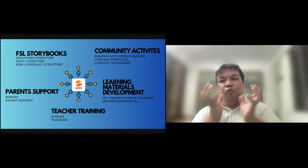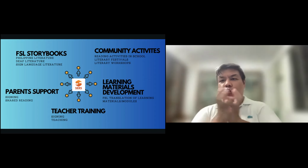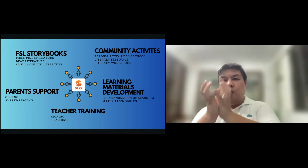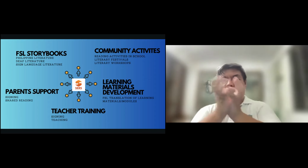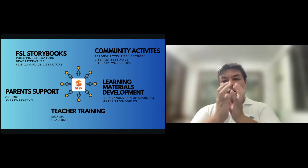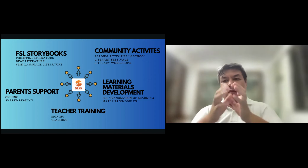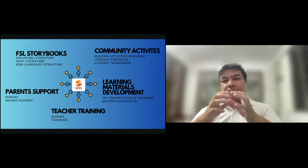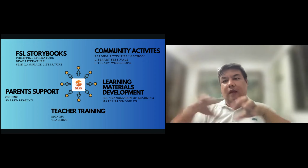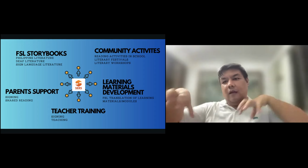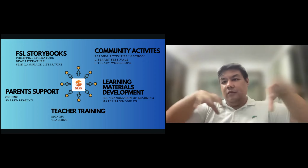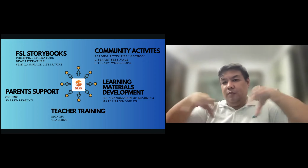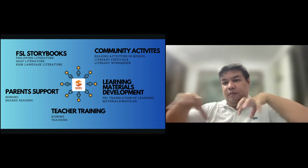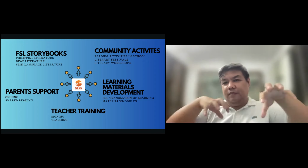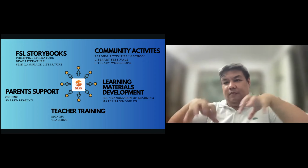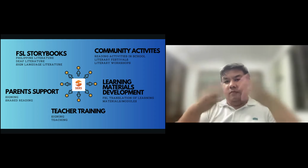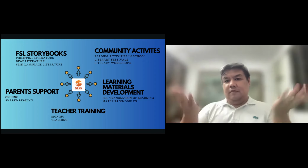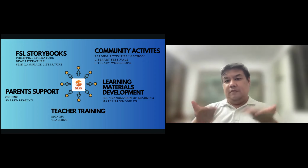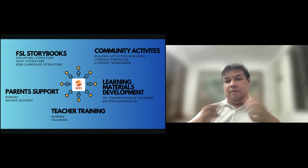learning materials for deaf students